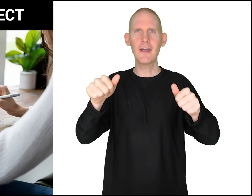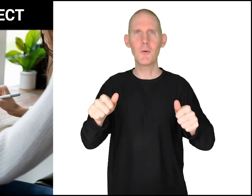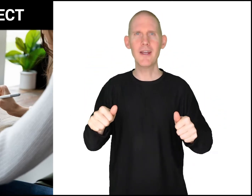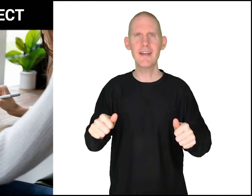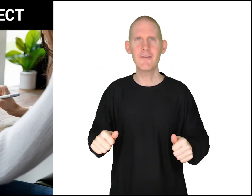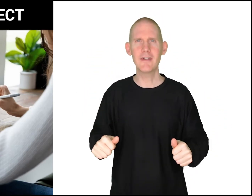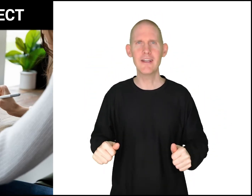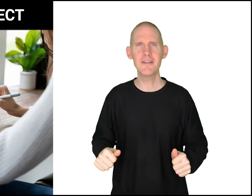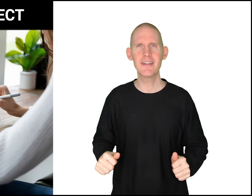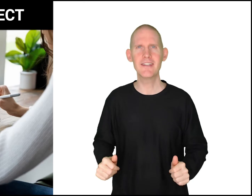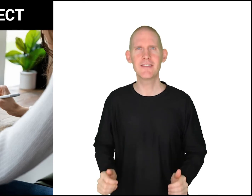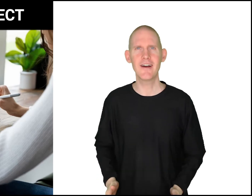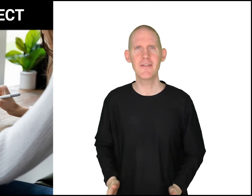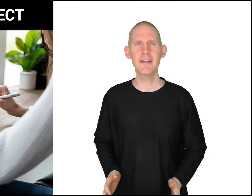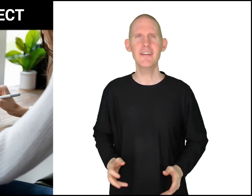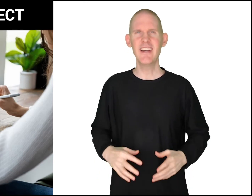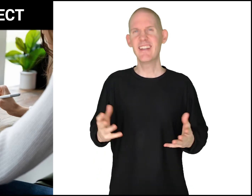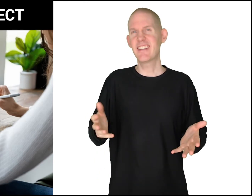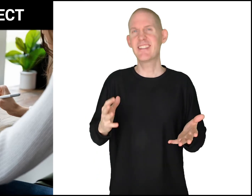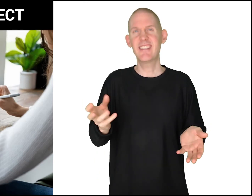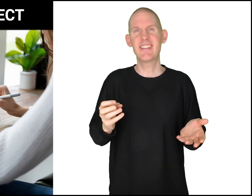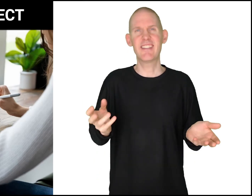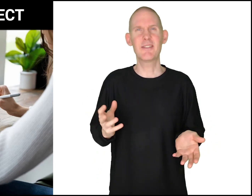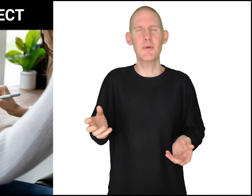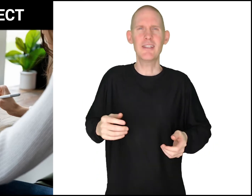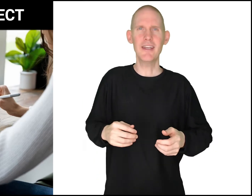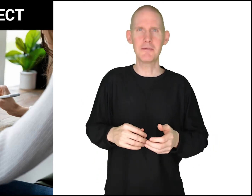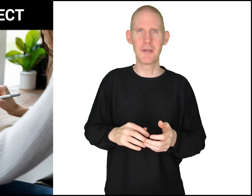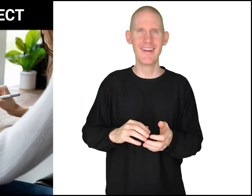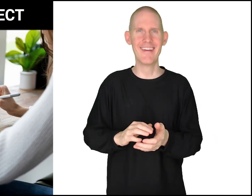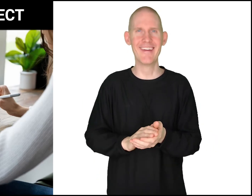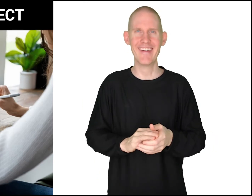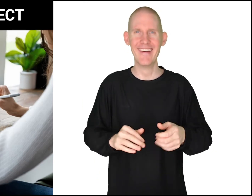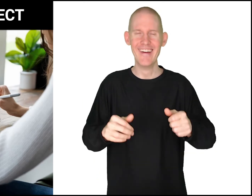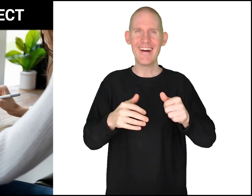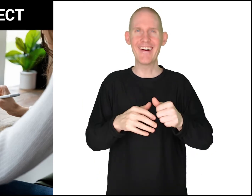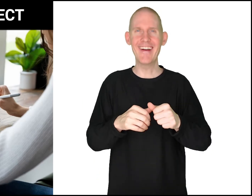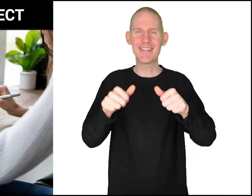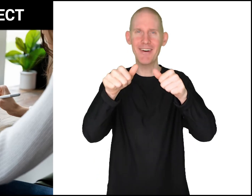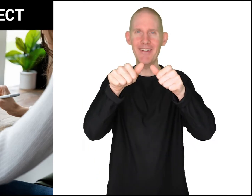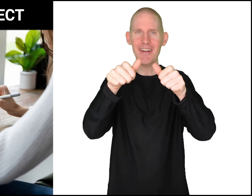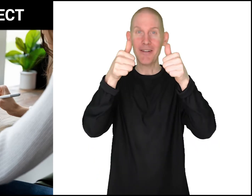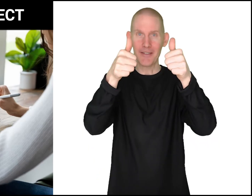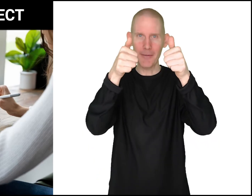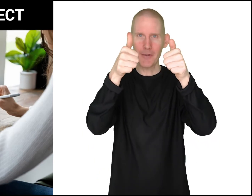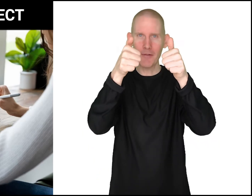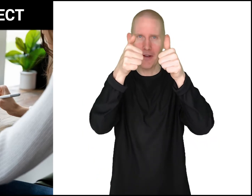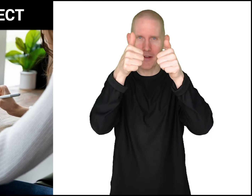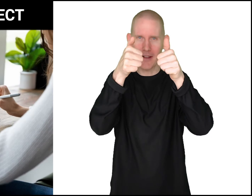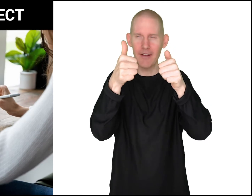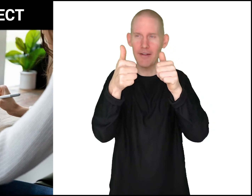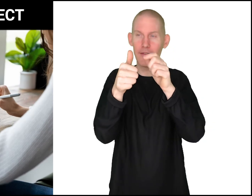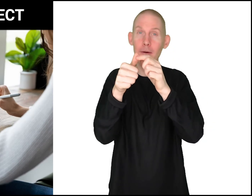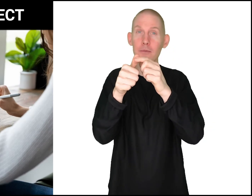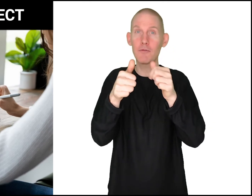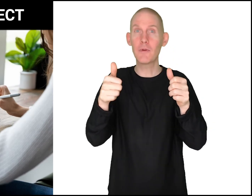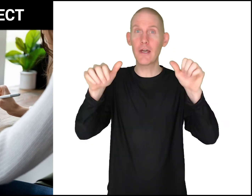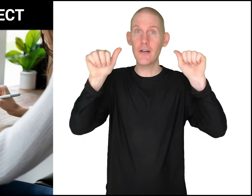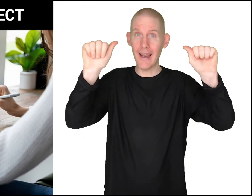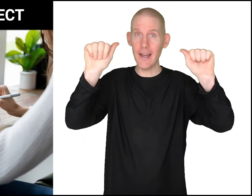way down here and then you're down there because it doesn't make sense. All right, so tips of the thumbs from the letter A, all